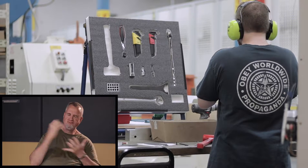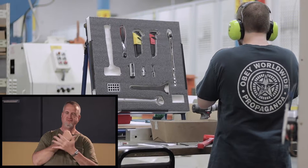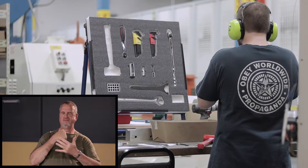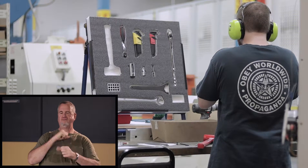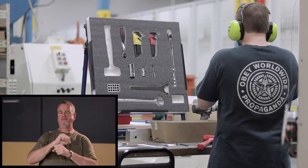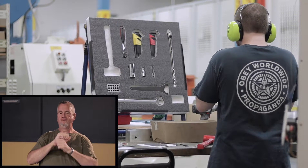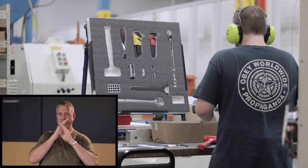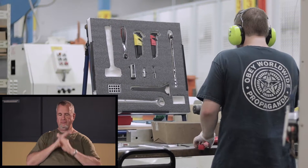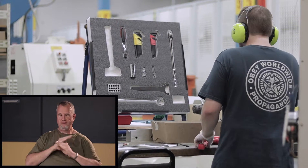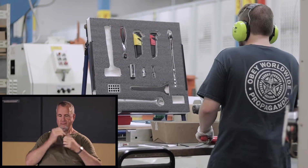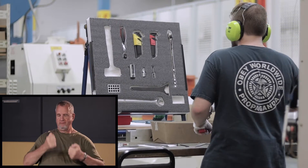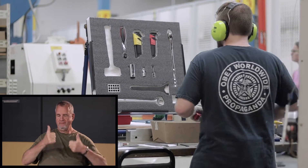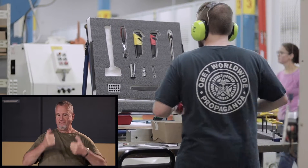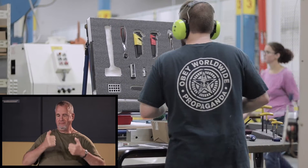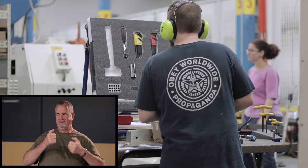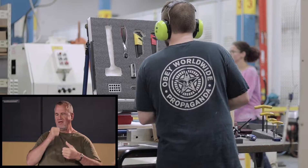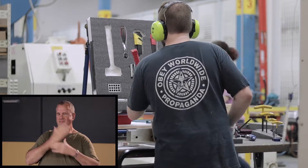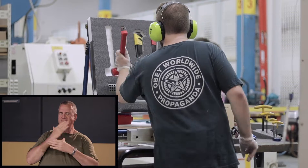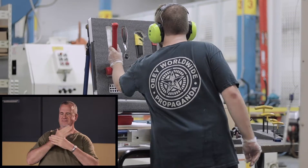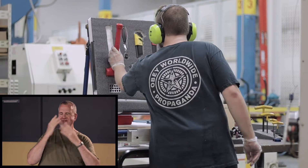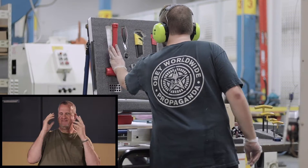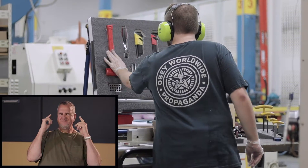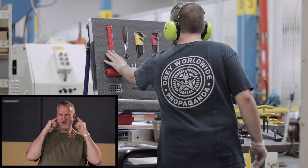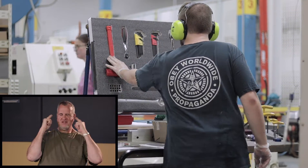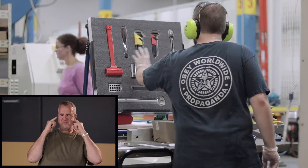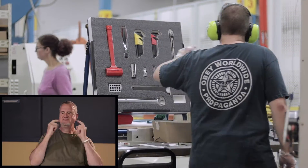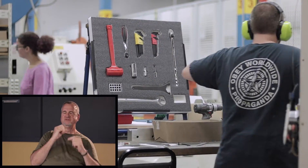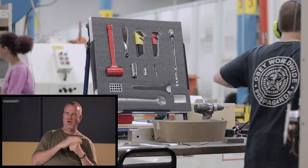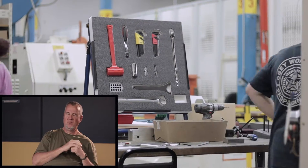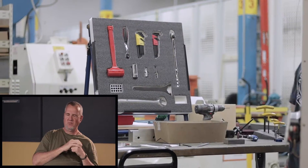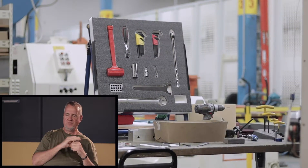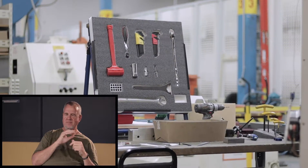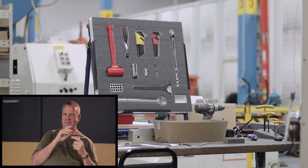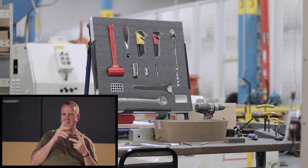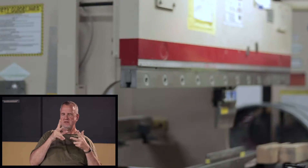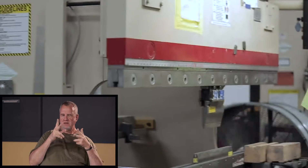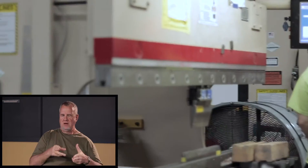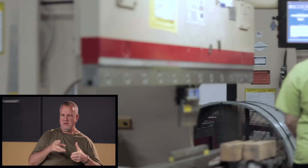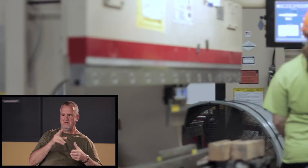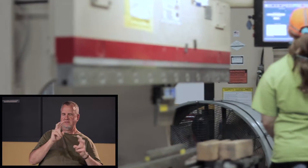I'm not trying to bother other people, but it doesn't bother me at all while I'm working.